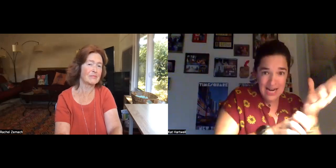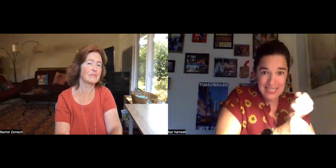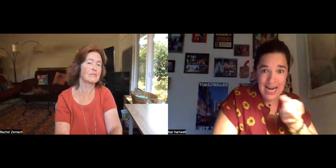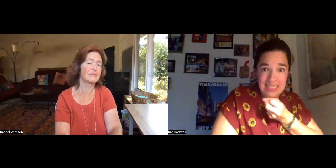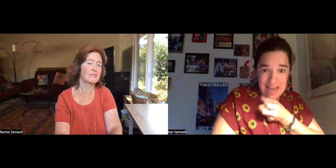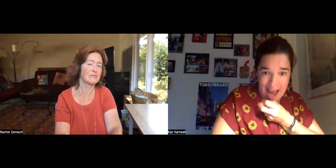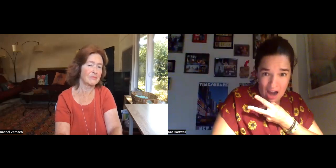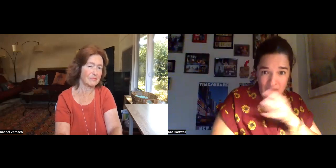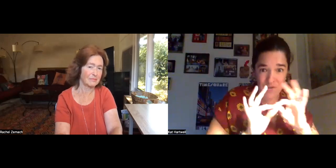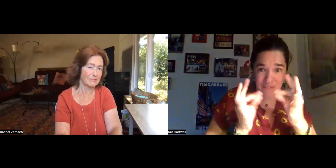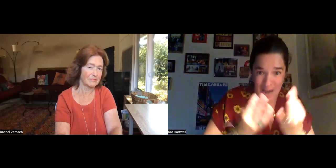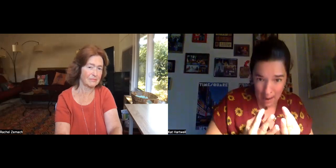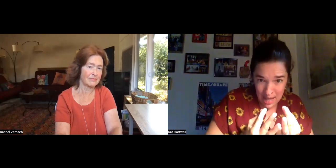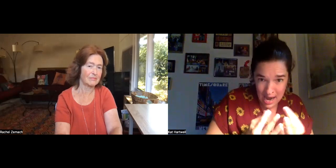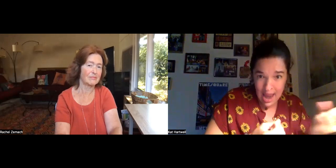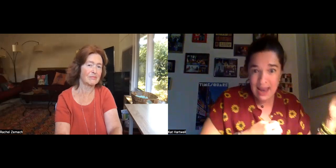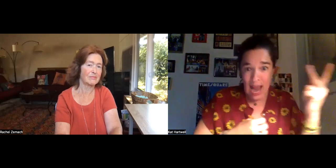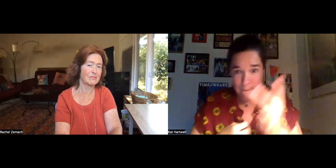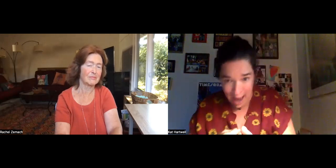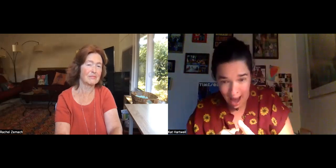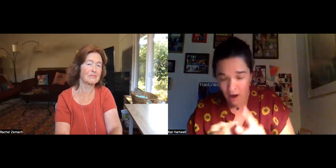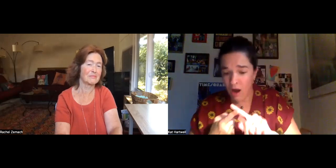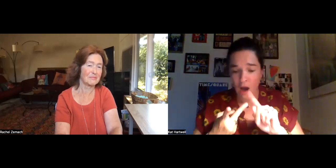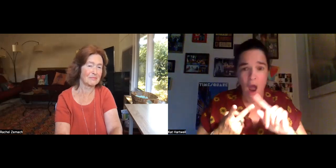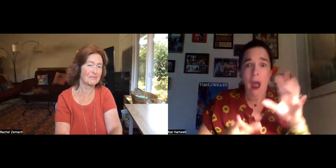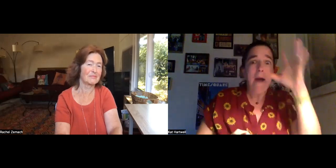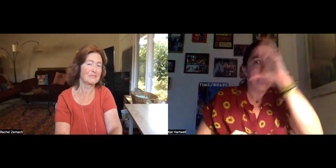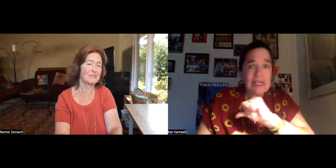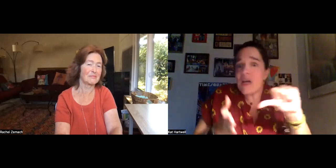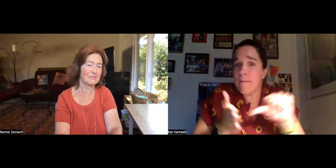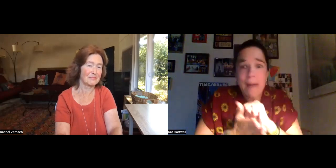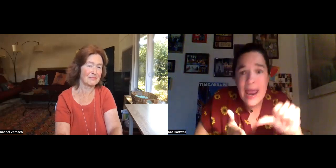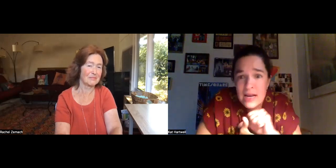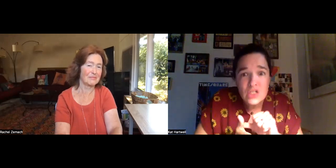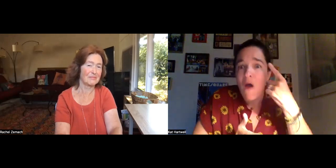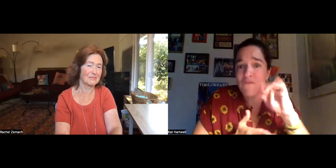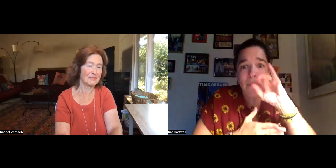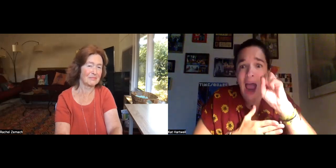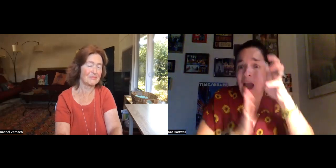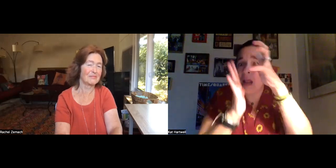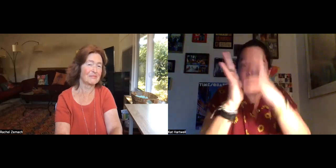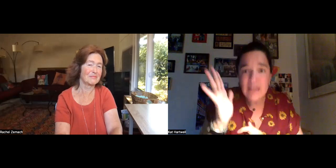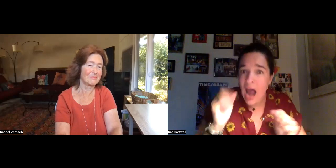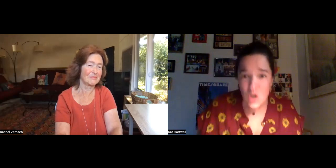They get a snack, but the family came back. Missing page from the IDP